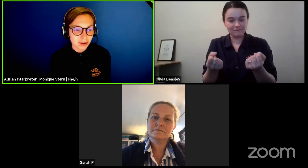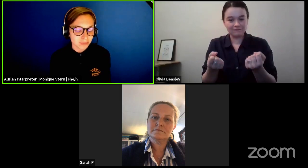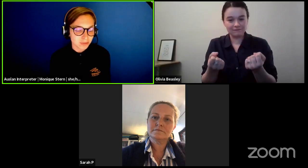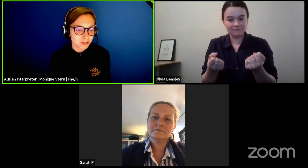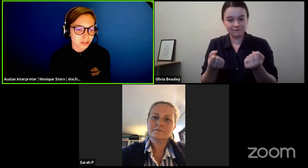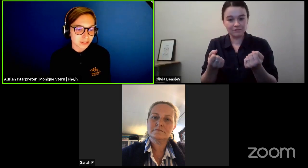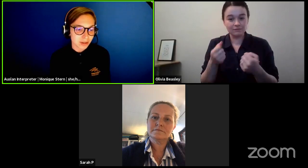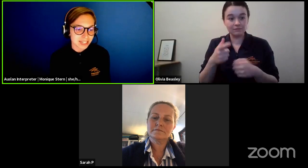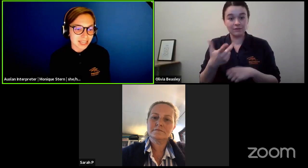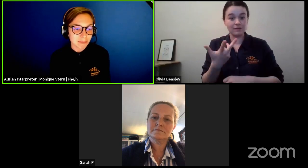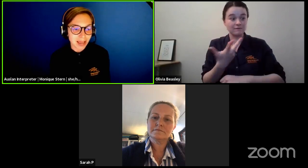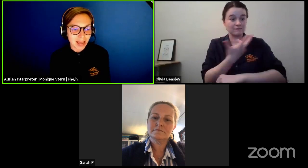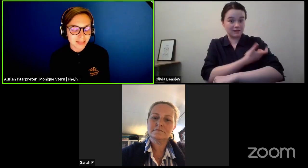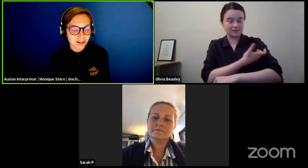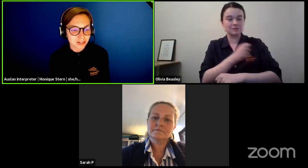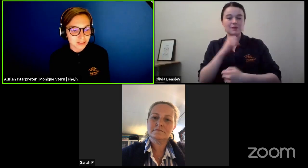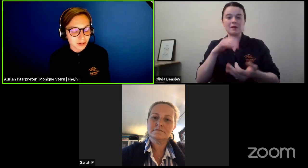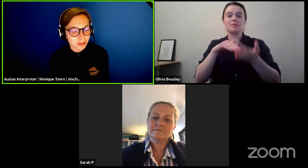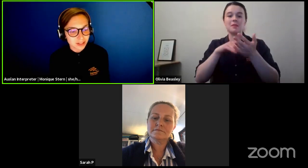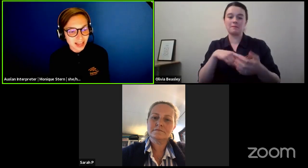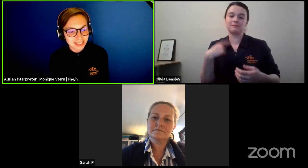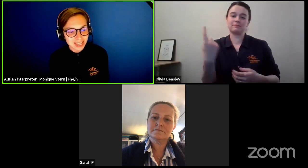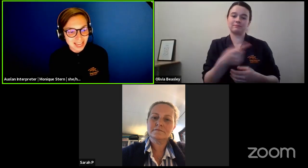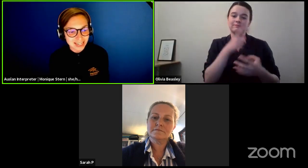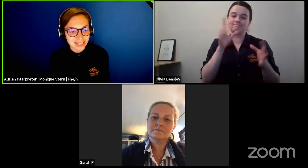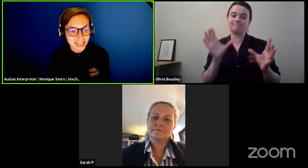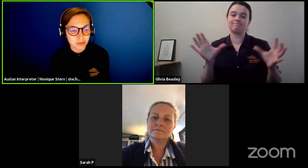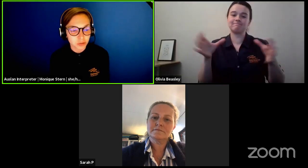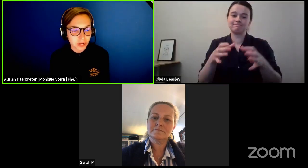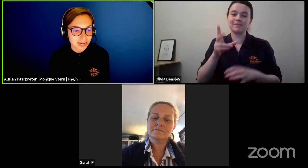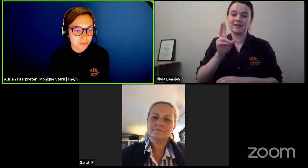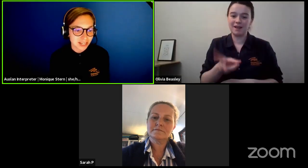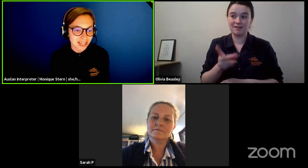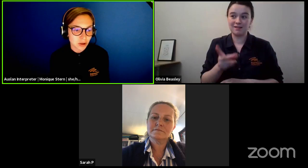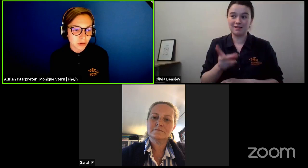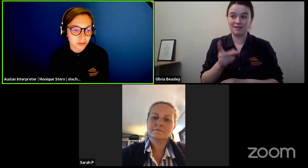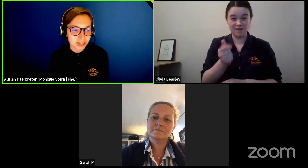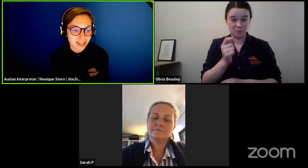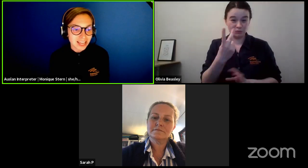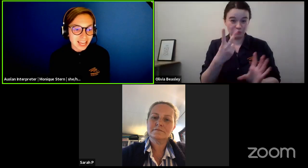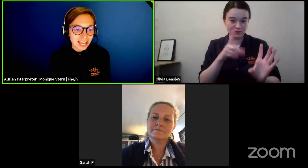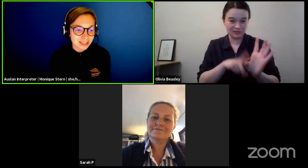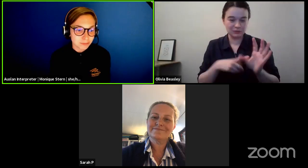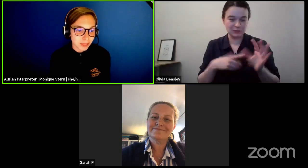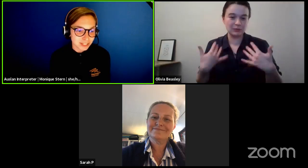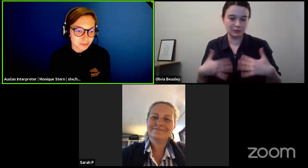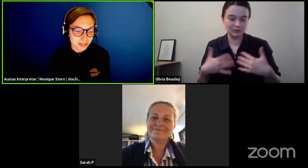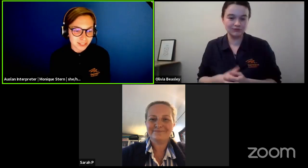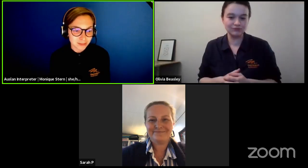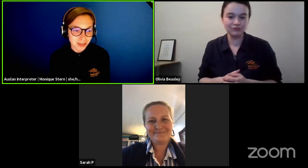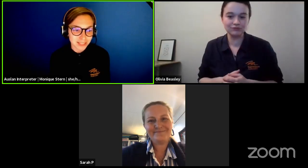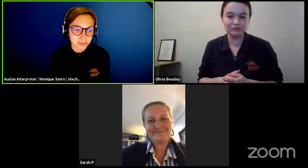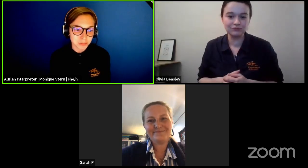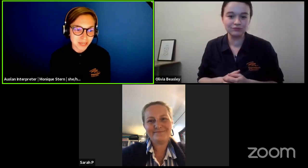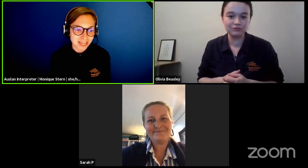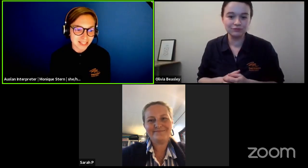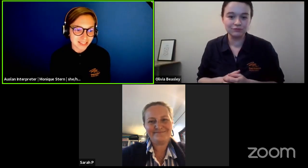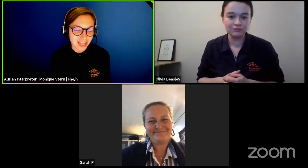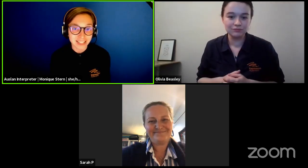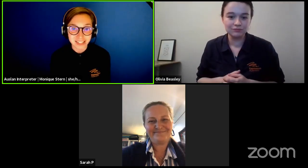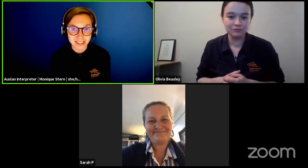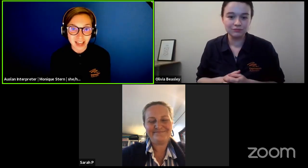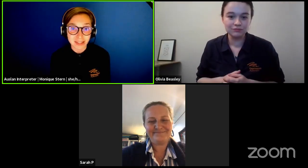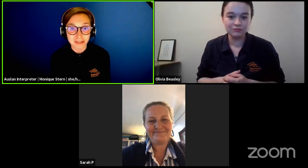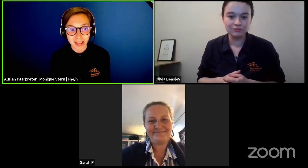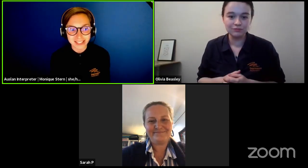looks like the way of the future, and the way to get back out there and to socialise again and enjoy and embrace our culture in the flesh and face-to-face will